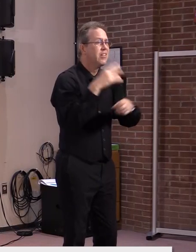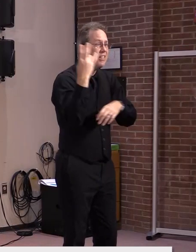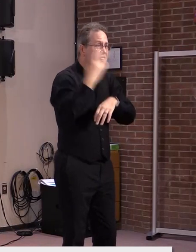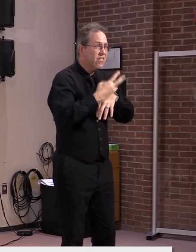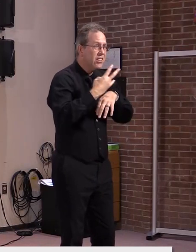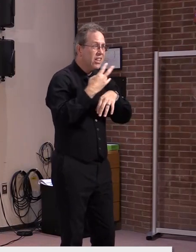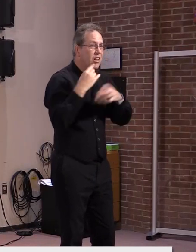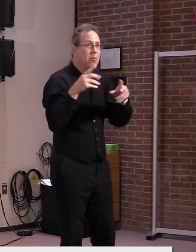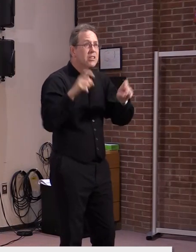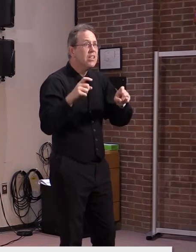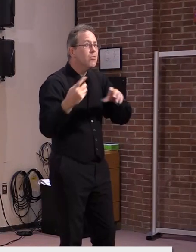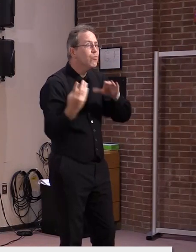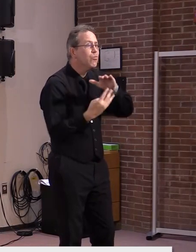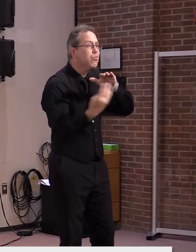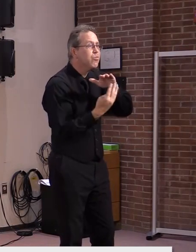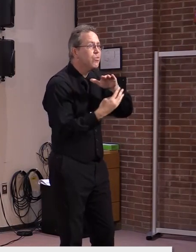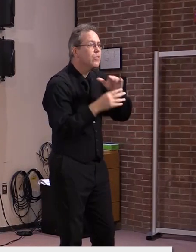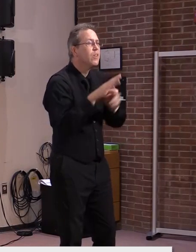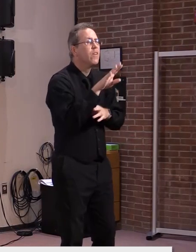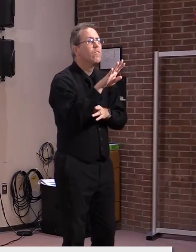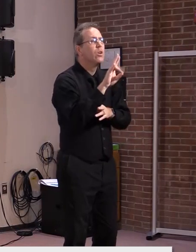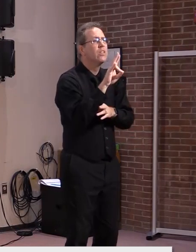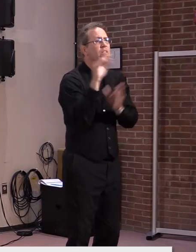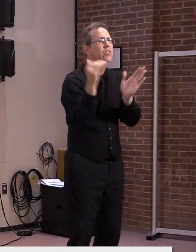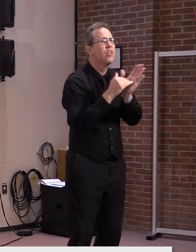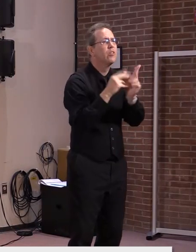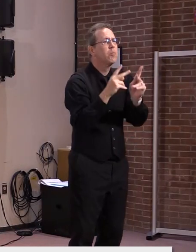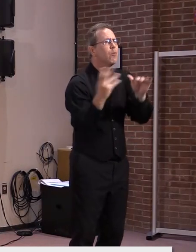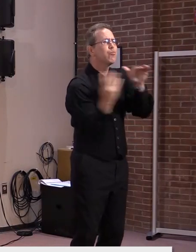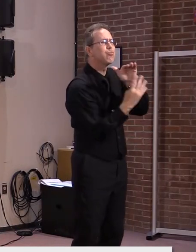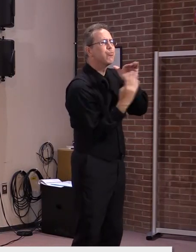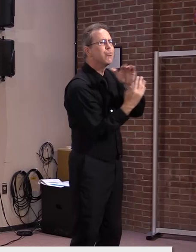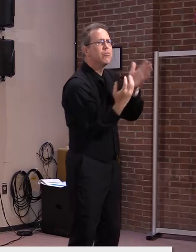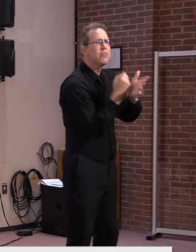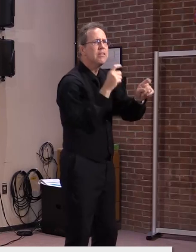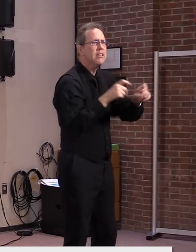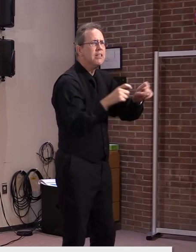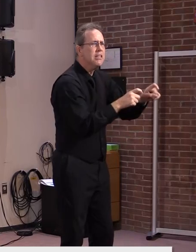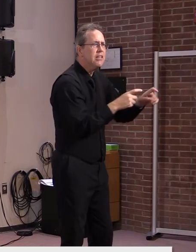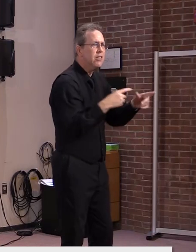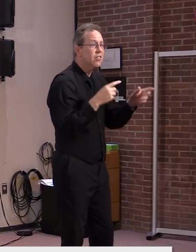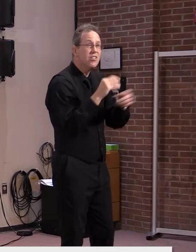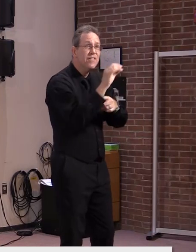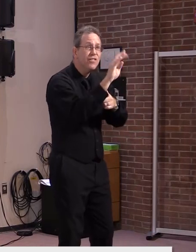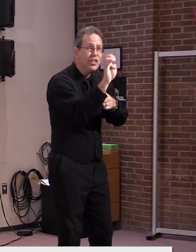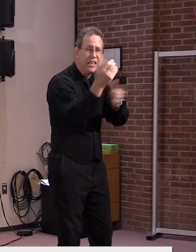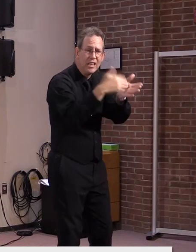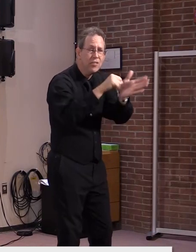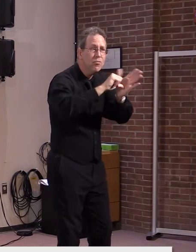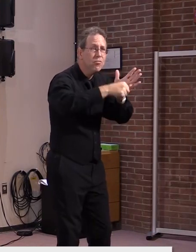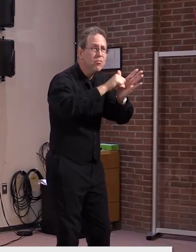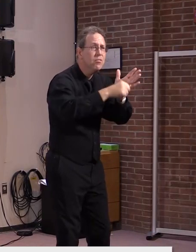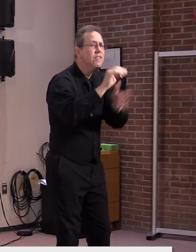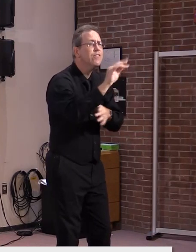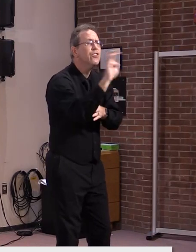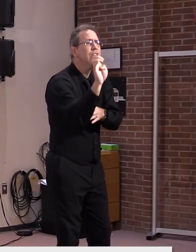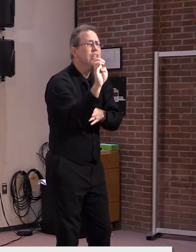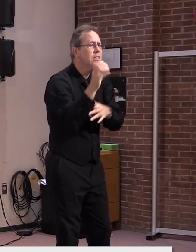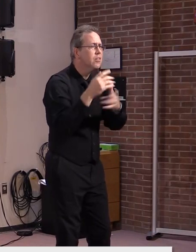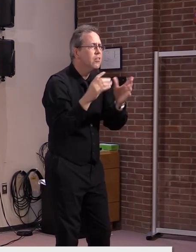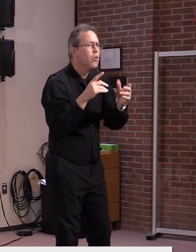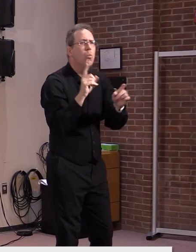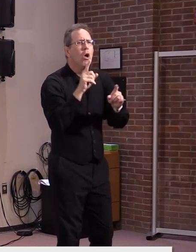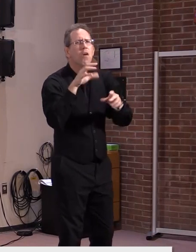approximately 47,000 tests. Testing is free and easy, and you can find these testing locations and